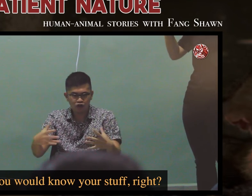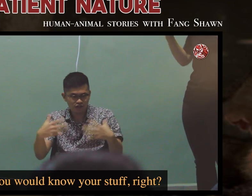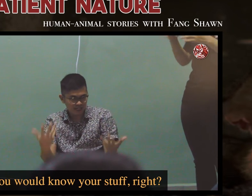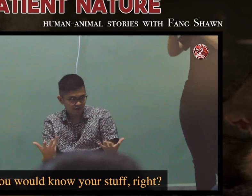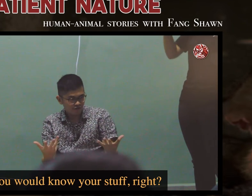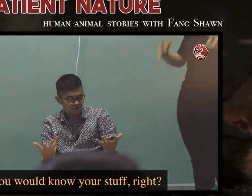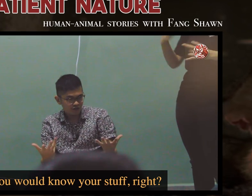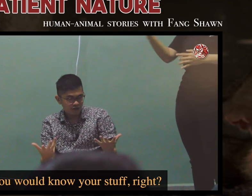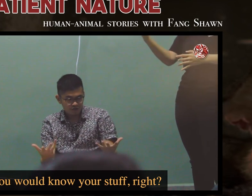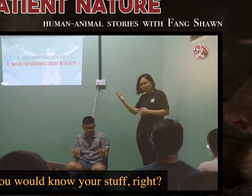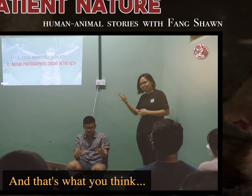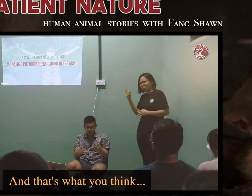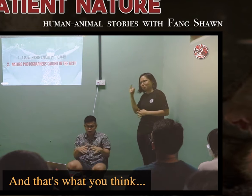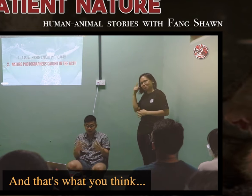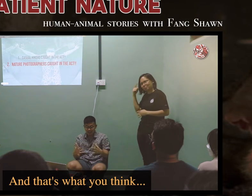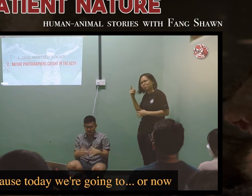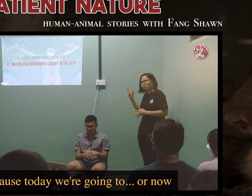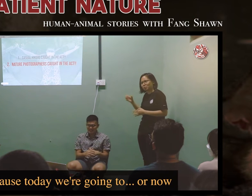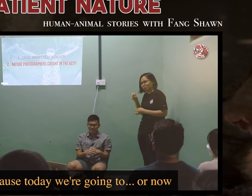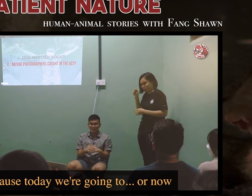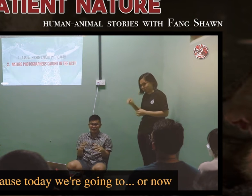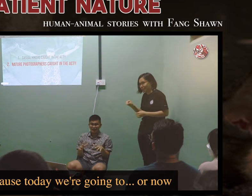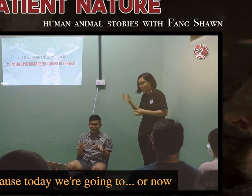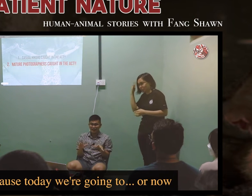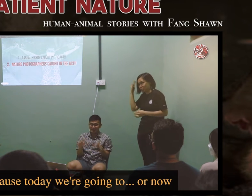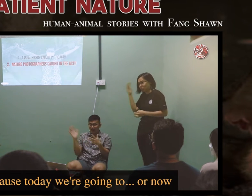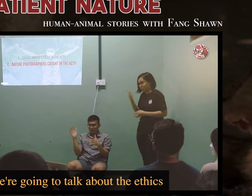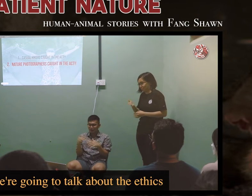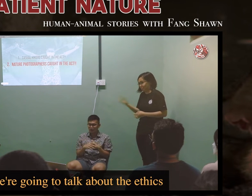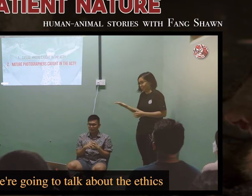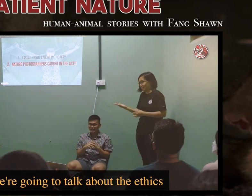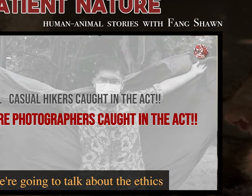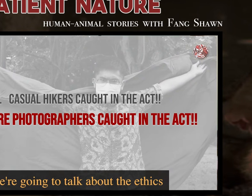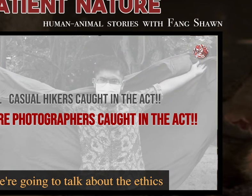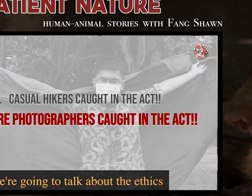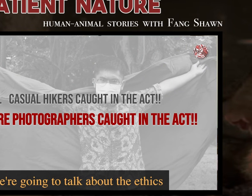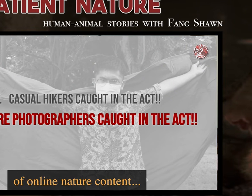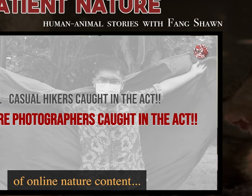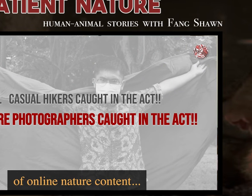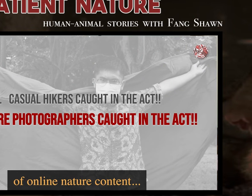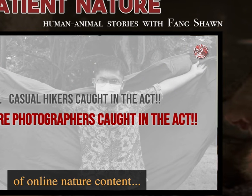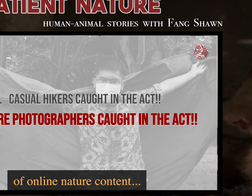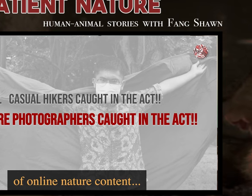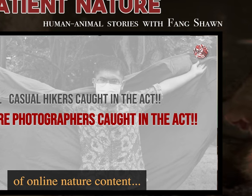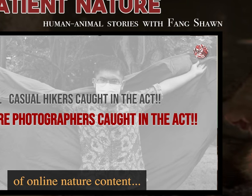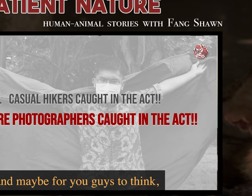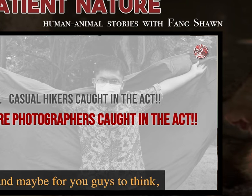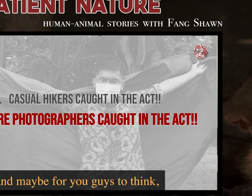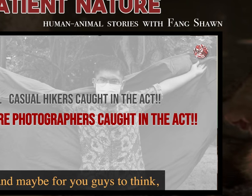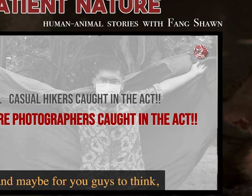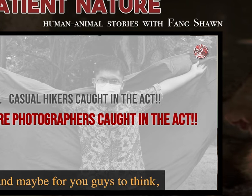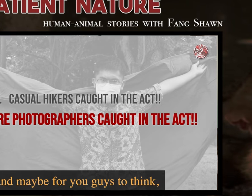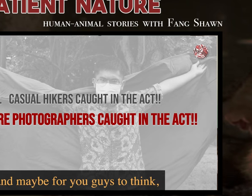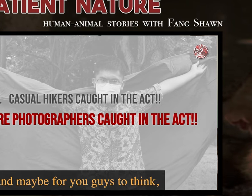know your stuff, right? And that's what you think. Because today we're gonna talk about the ethics of online nature content,